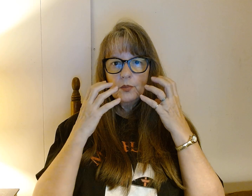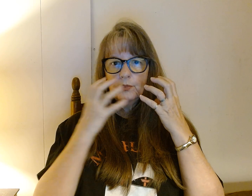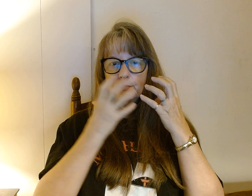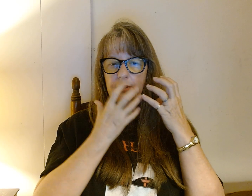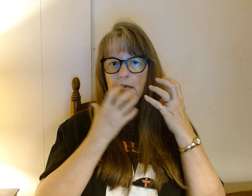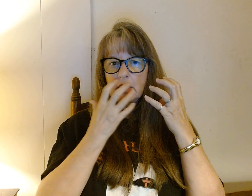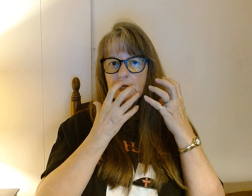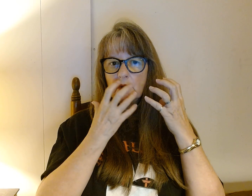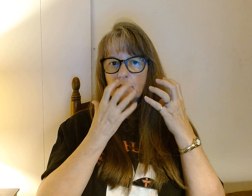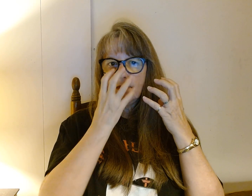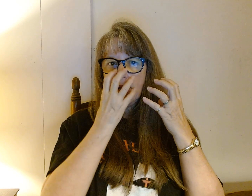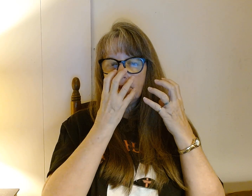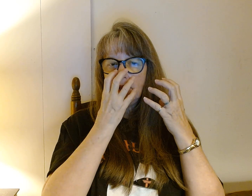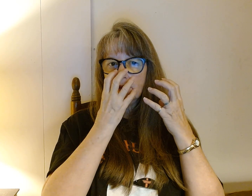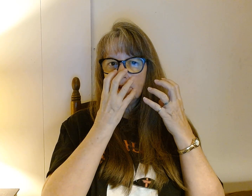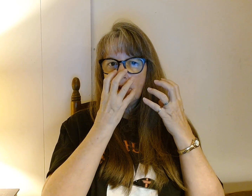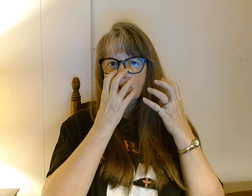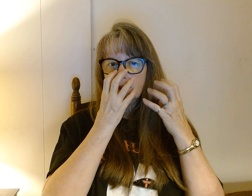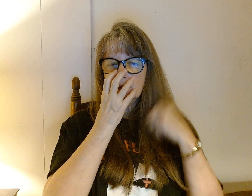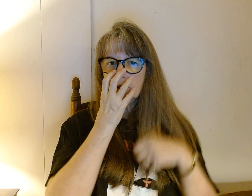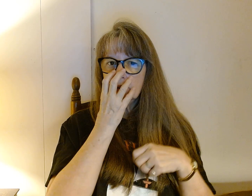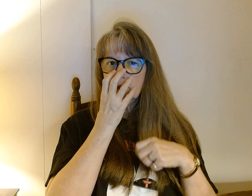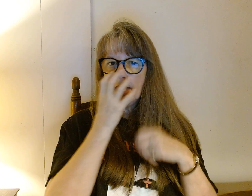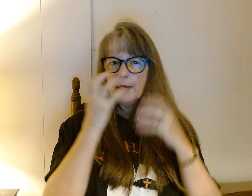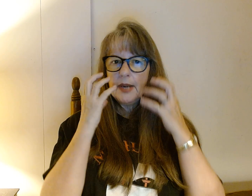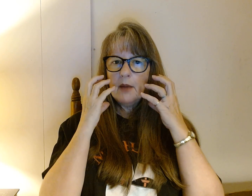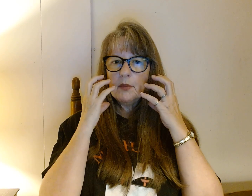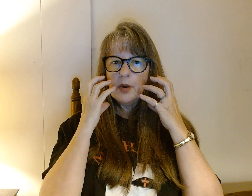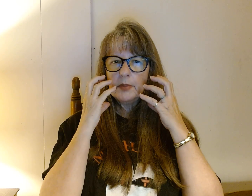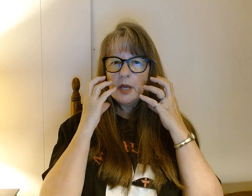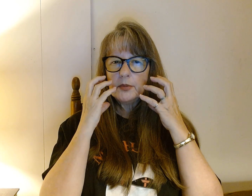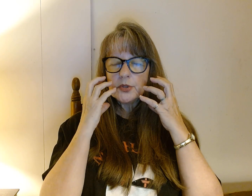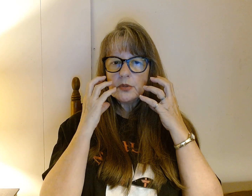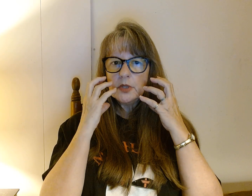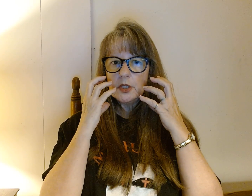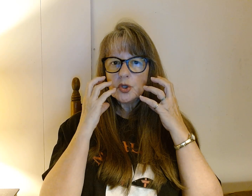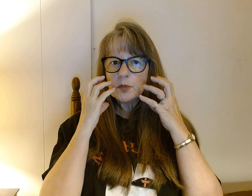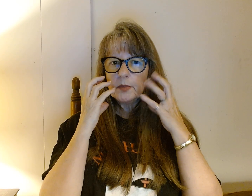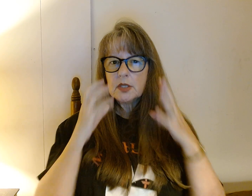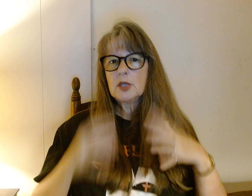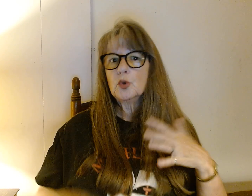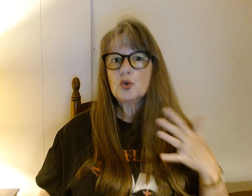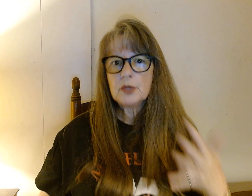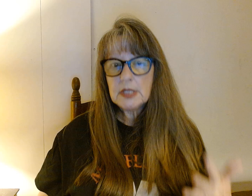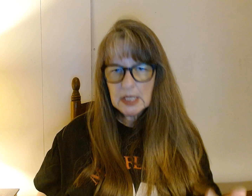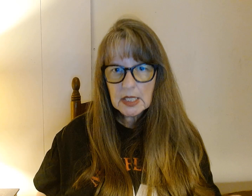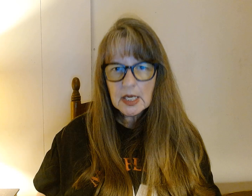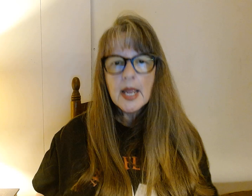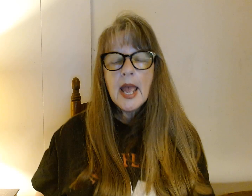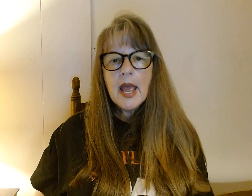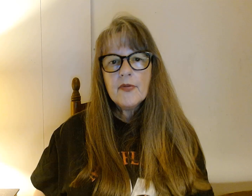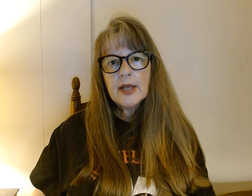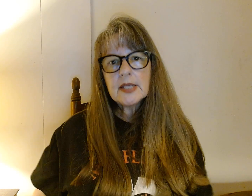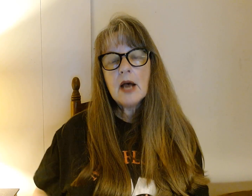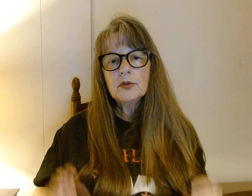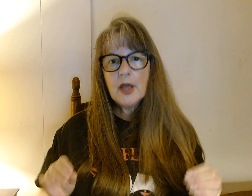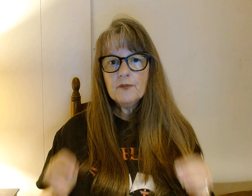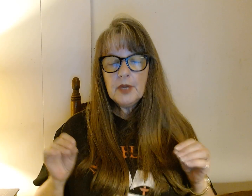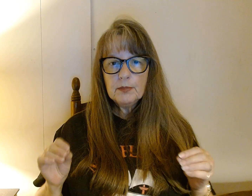But it's over their mouth and their nose. You could do that, but I would probably almost do this, just because that's what you see, and that's how deaf people,